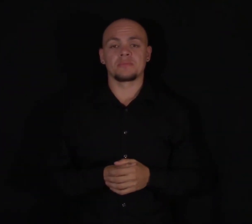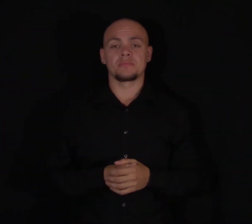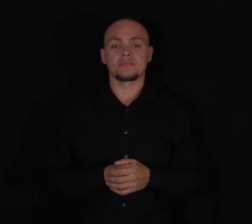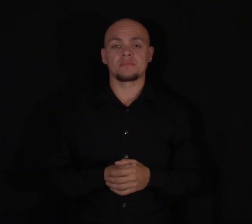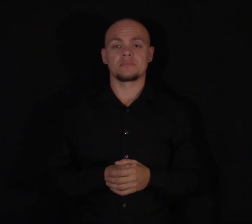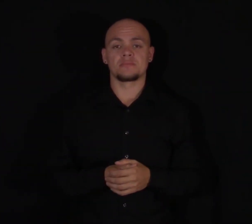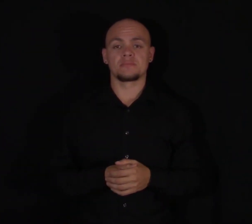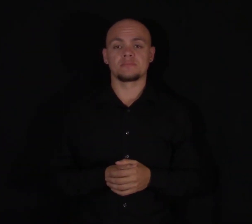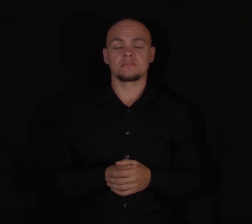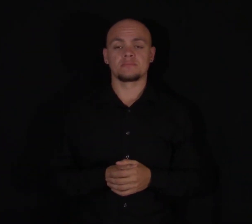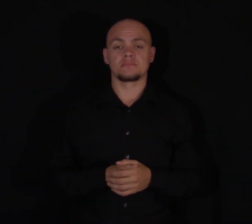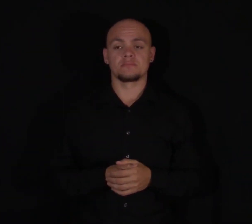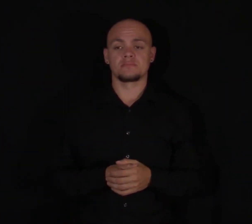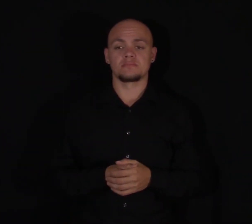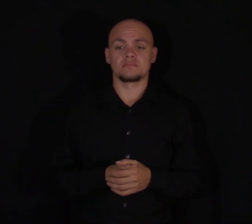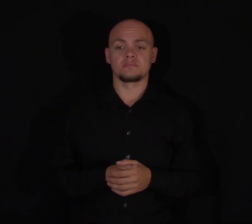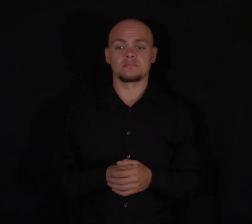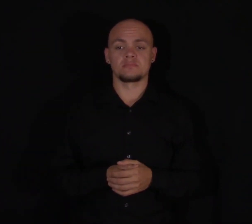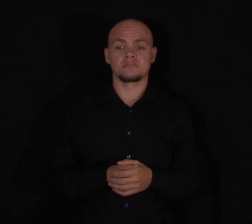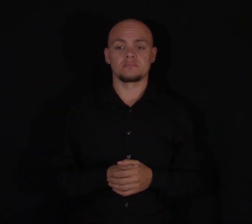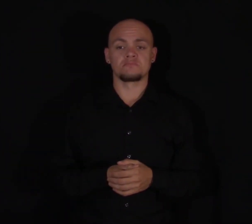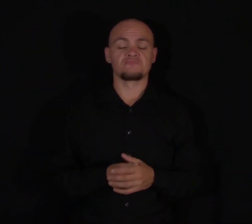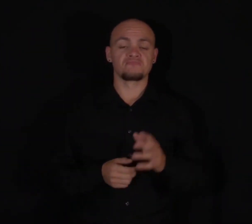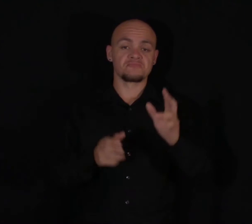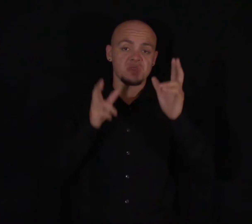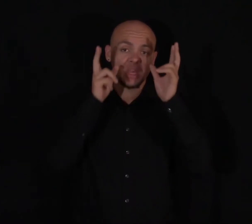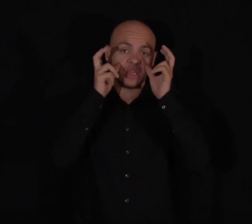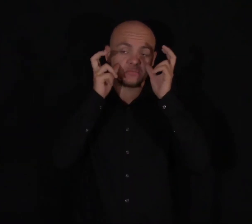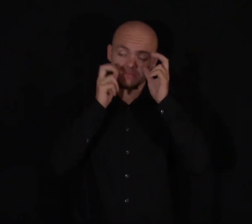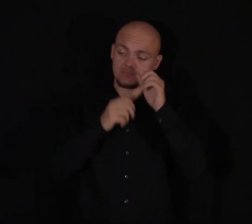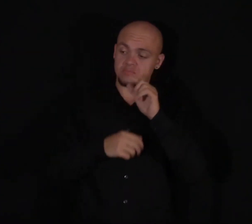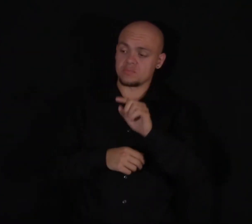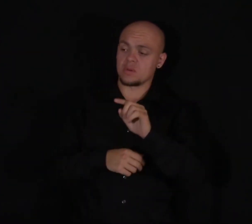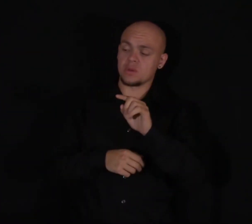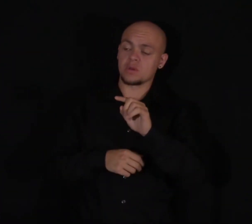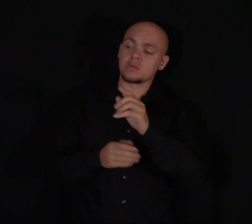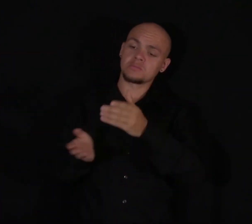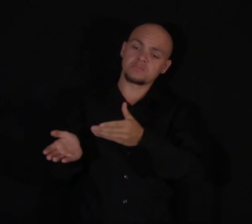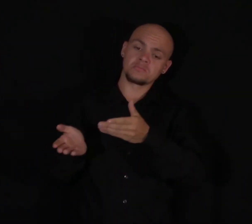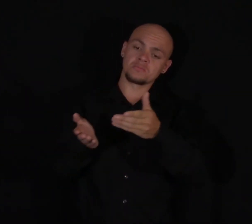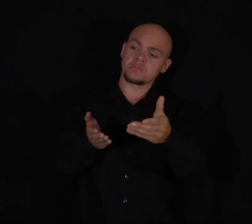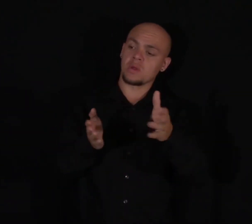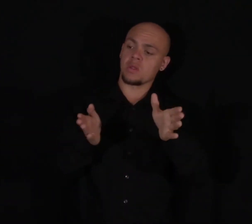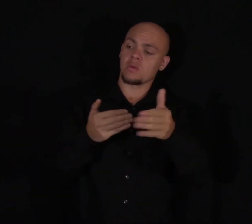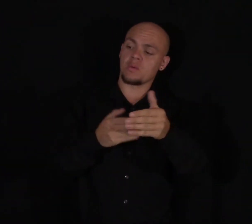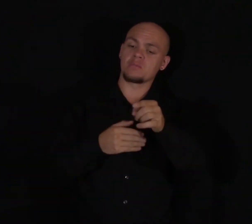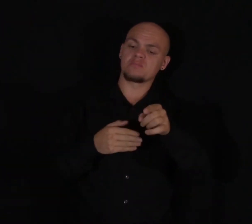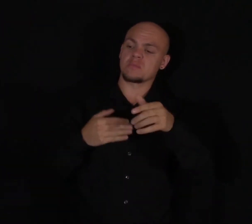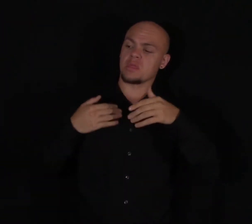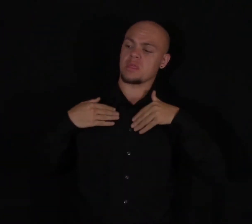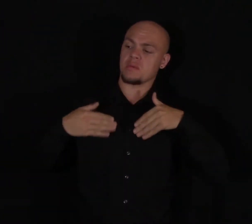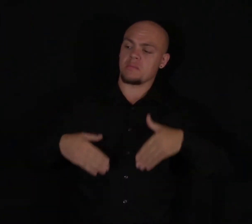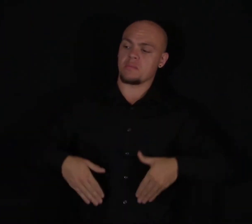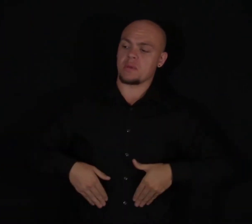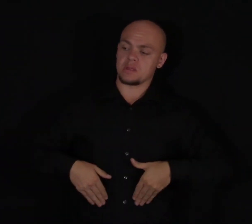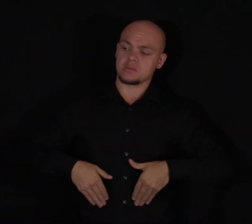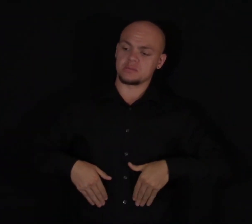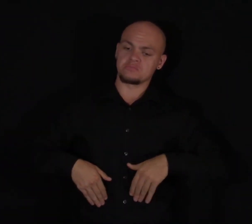Mr. Curwen, on hearing this evidence, desired that I should be taken into the room where the body lay for interment, that it might